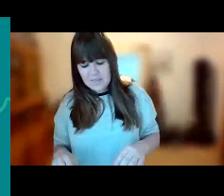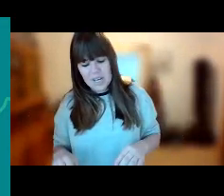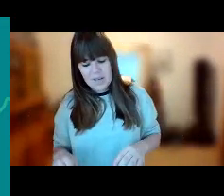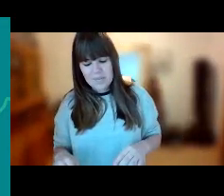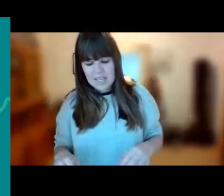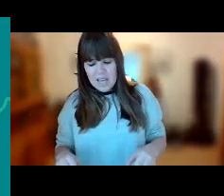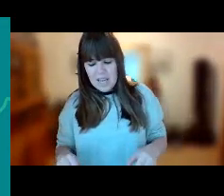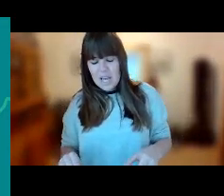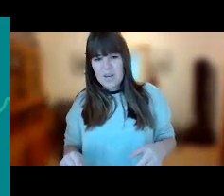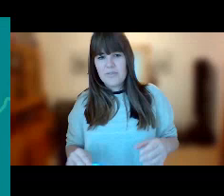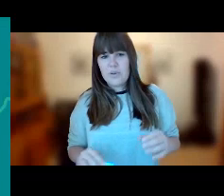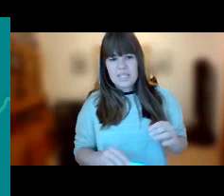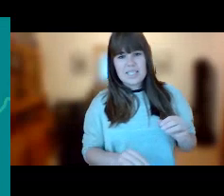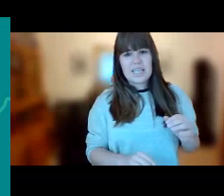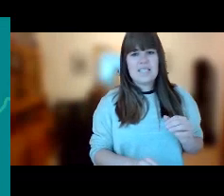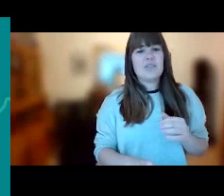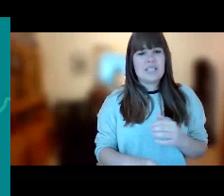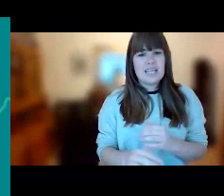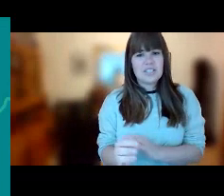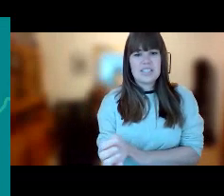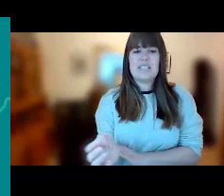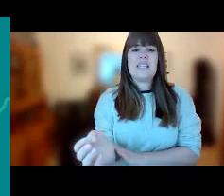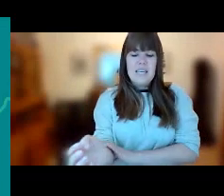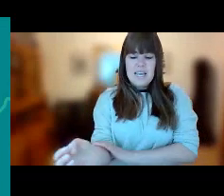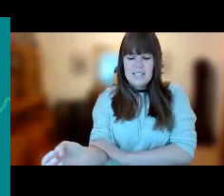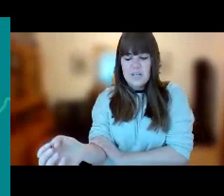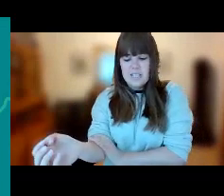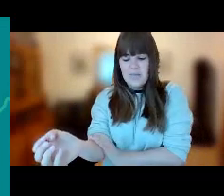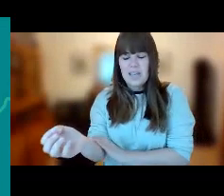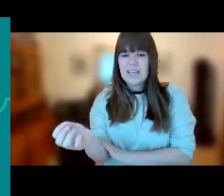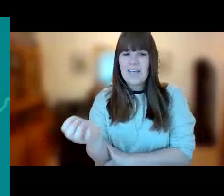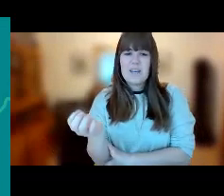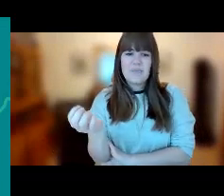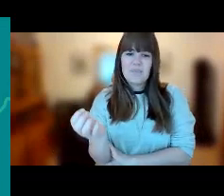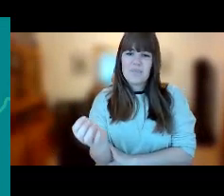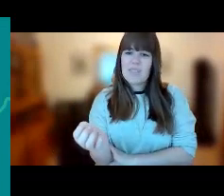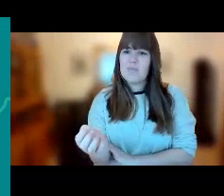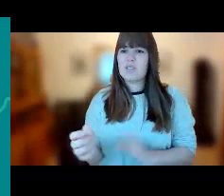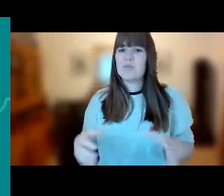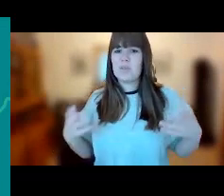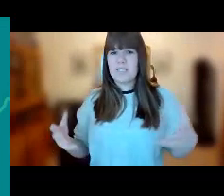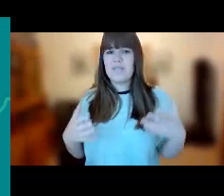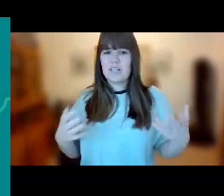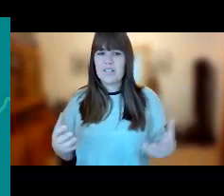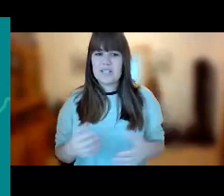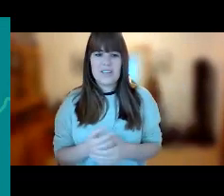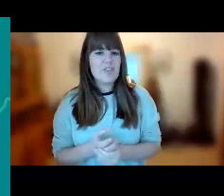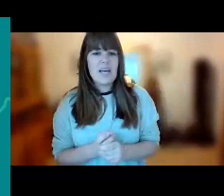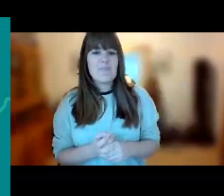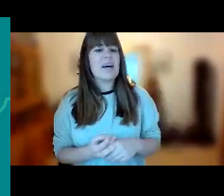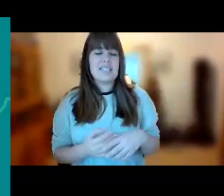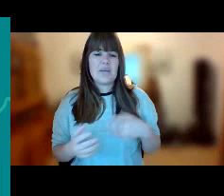these negative terms, and avoid these negative connotations, is going to be much more positive and inclusive. But as I say,